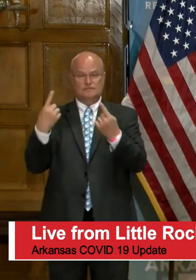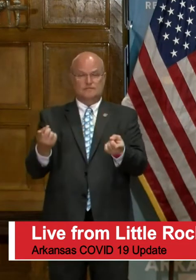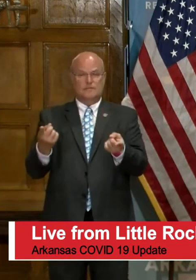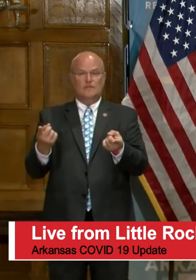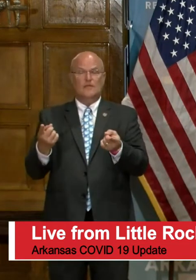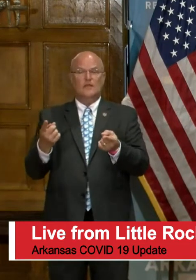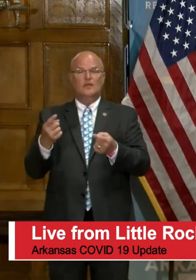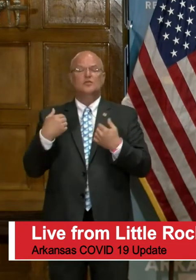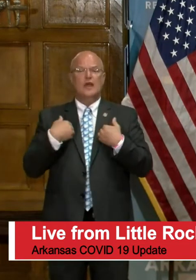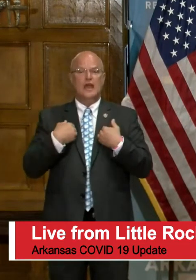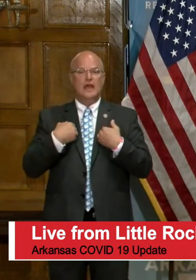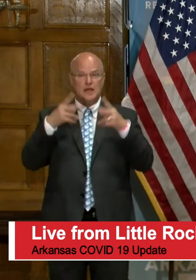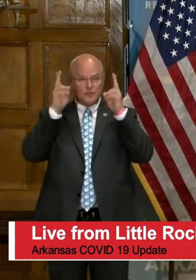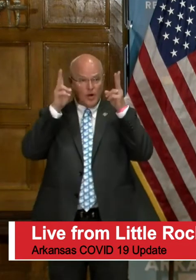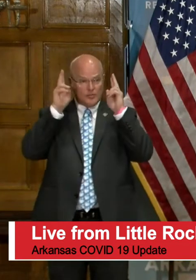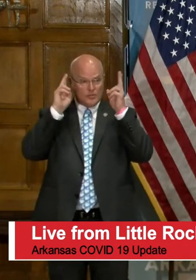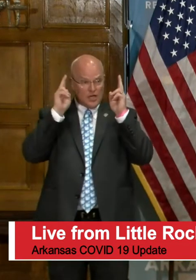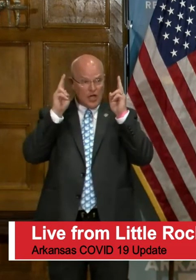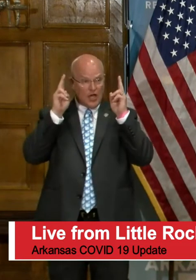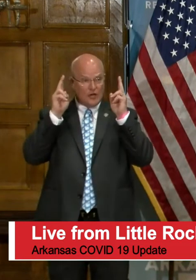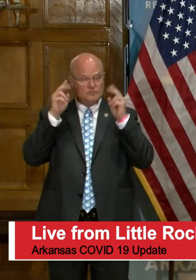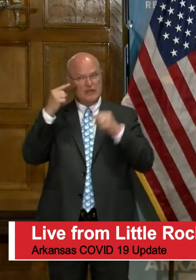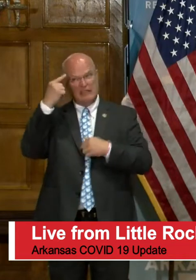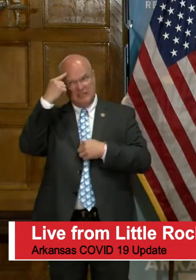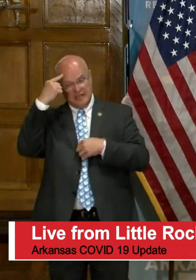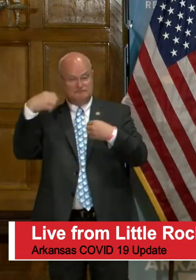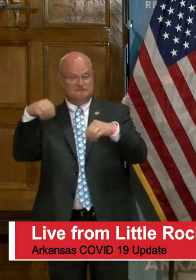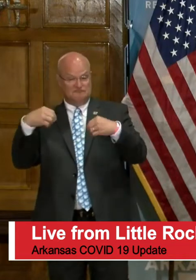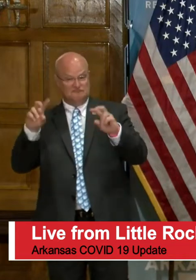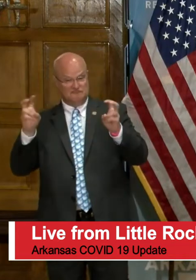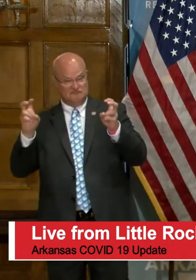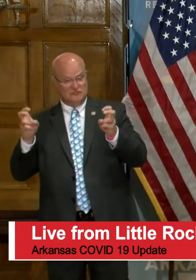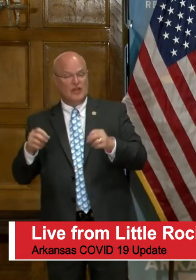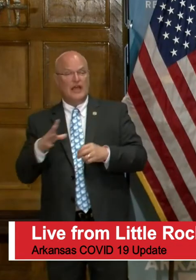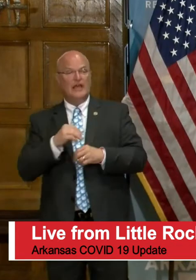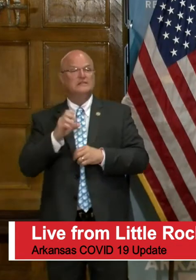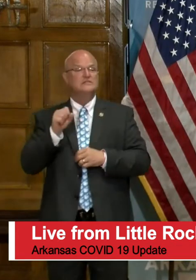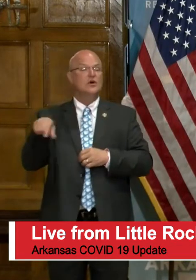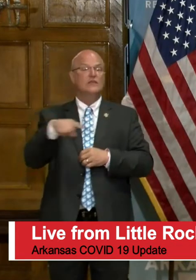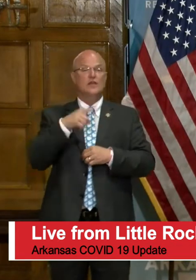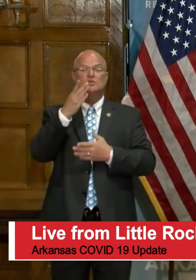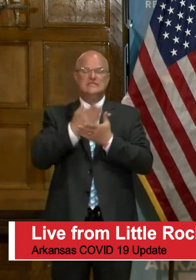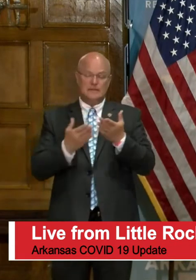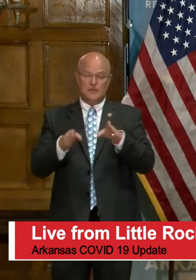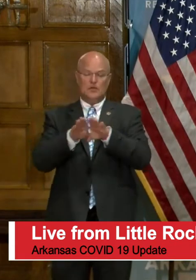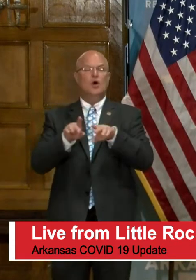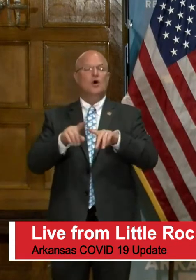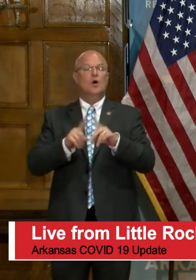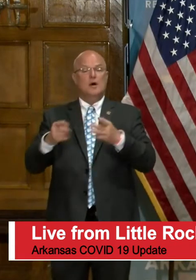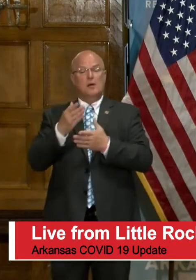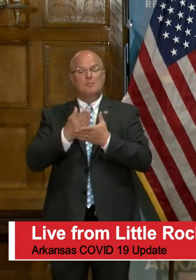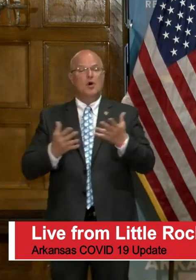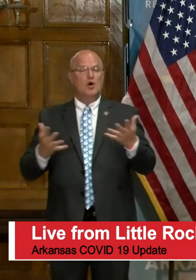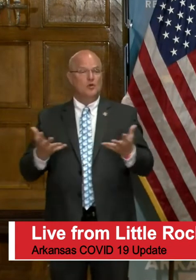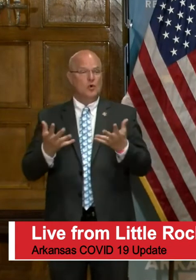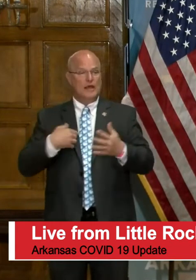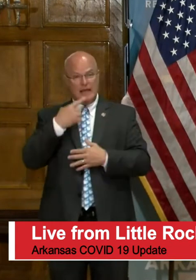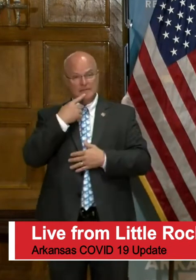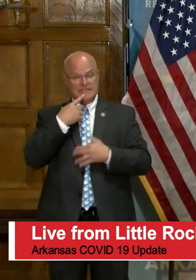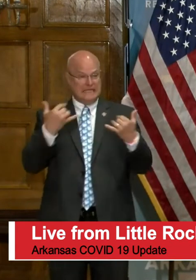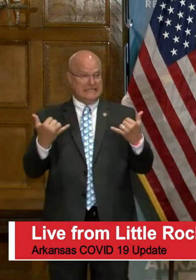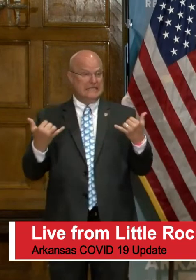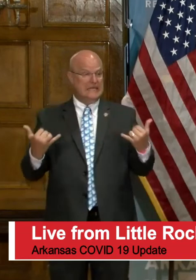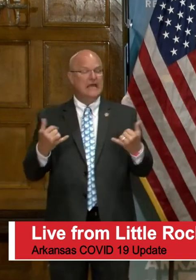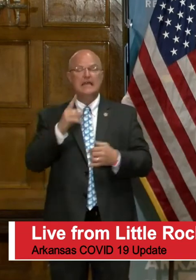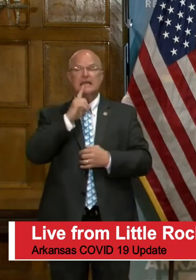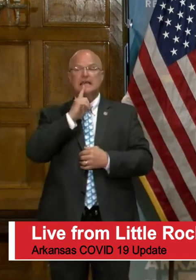time. You had barber shops, which I would consider a retail shop, and so there were some. But part of what I'm saying